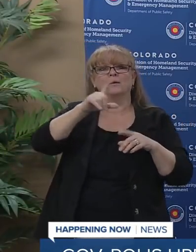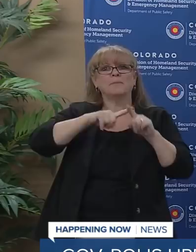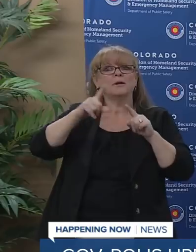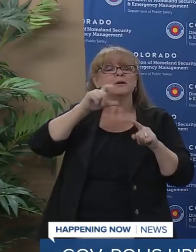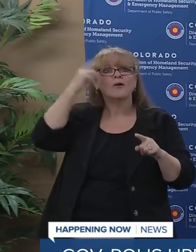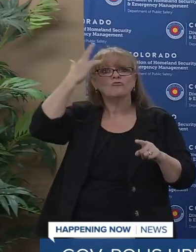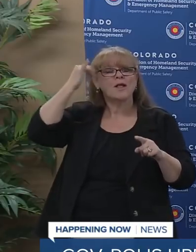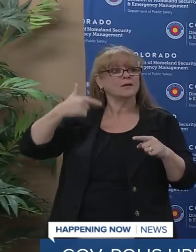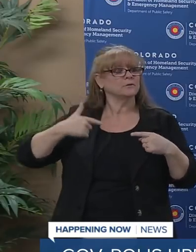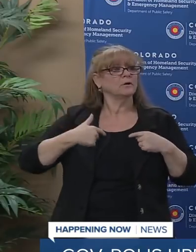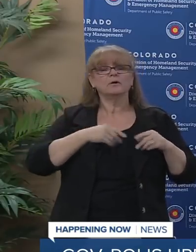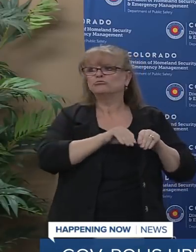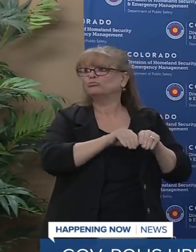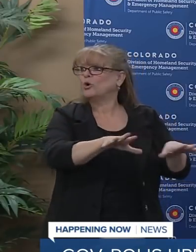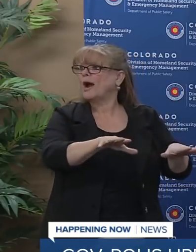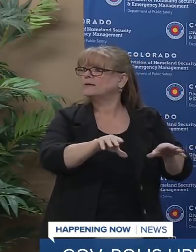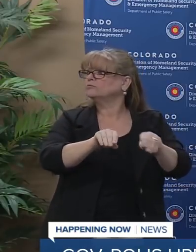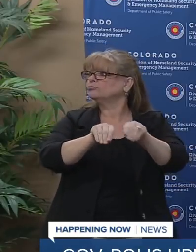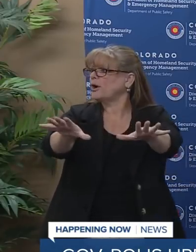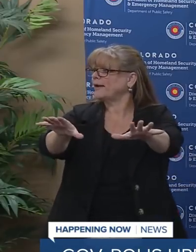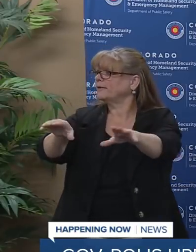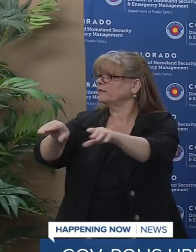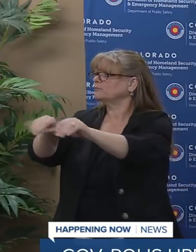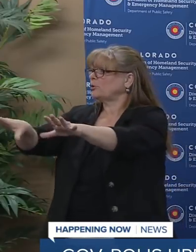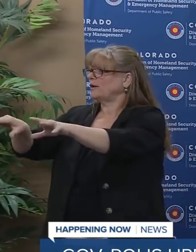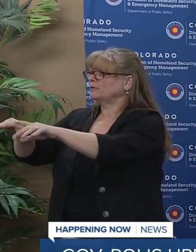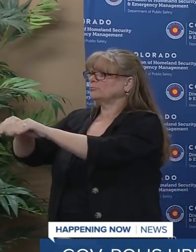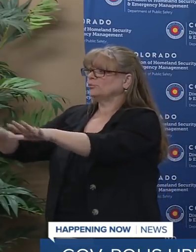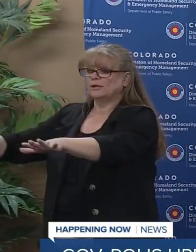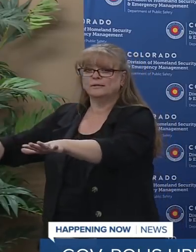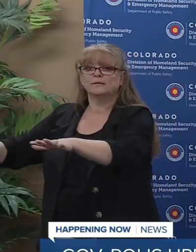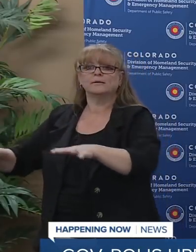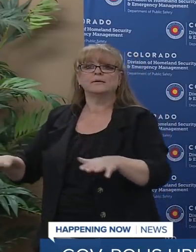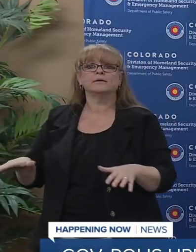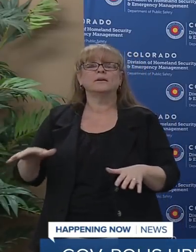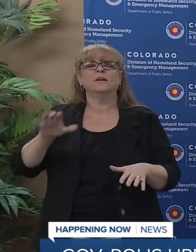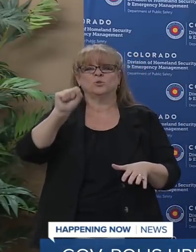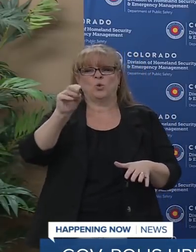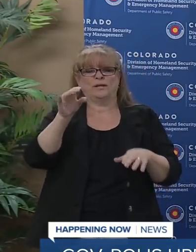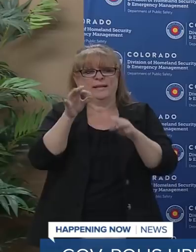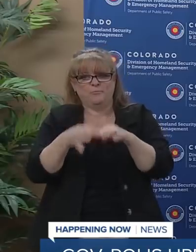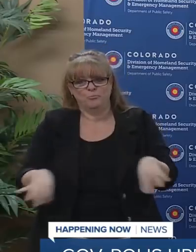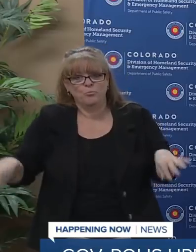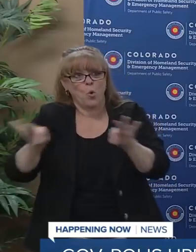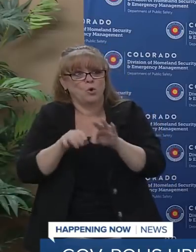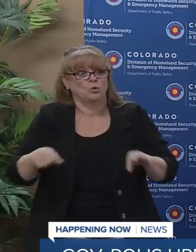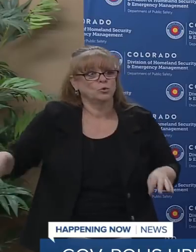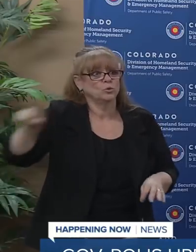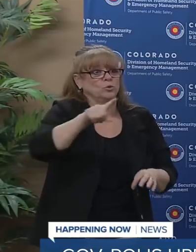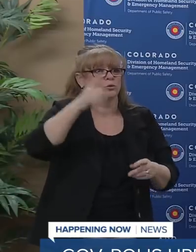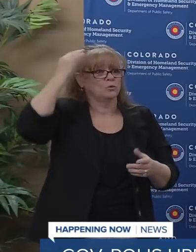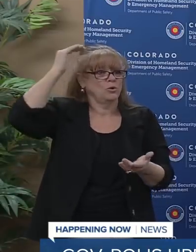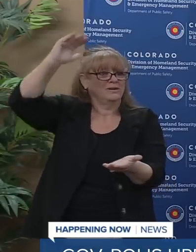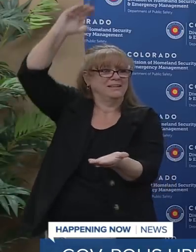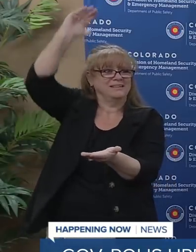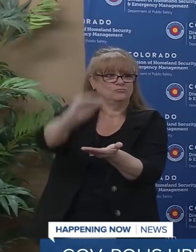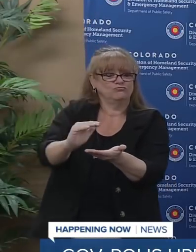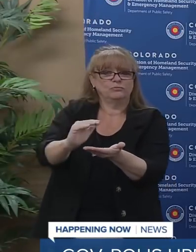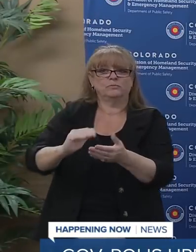the duration of this stay-at-home piece. Combining face coverings with frequent hand